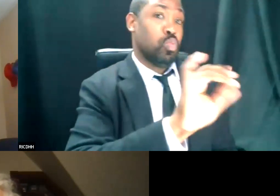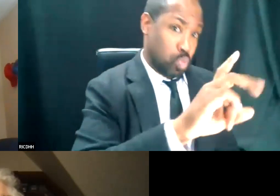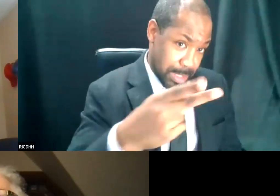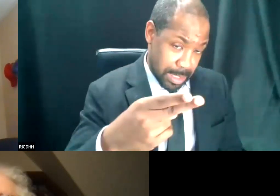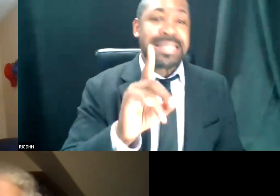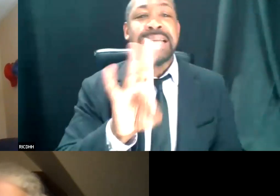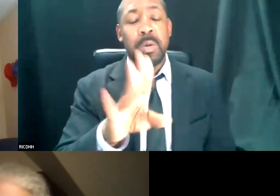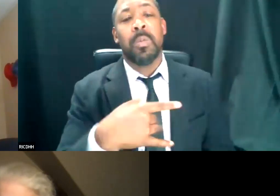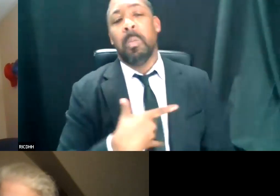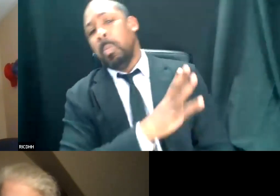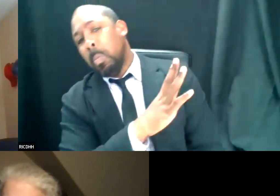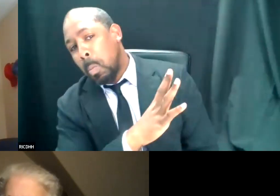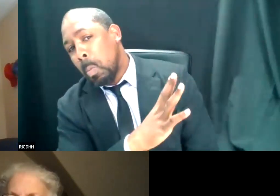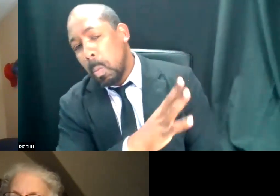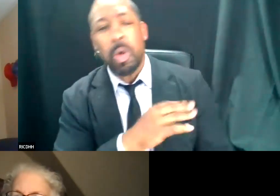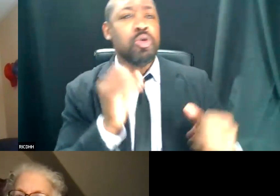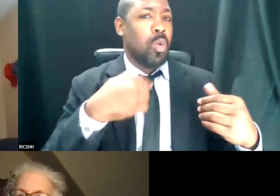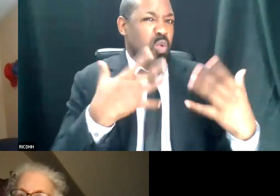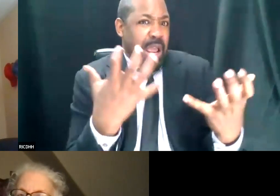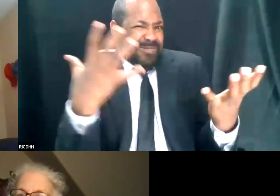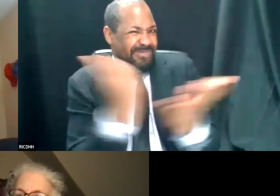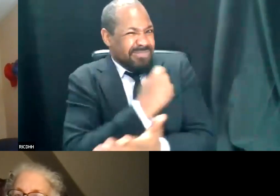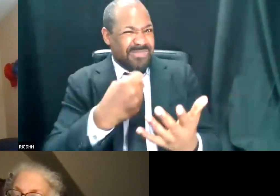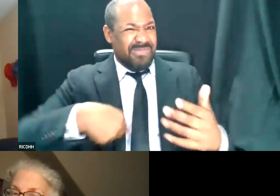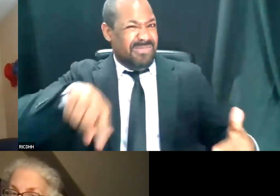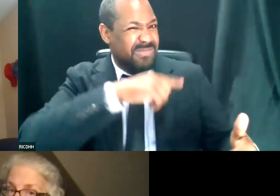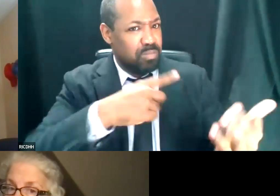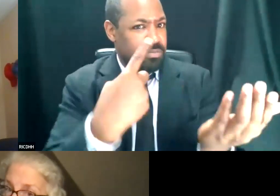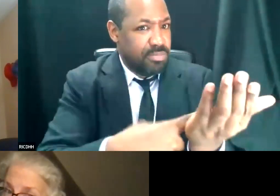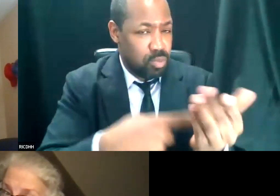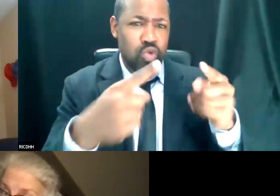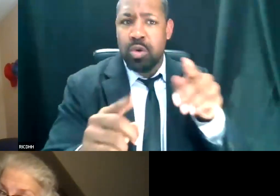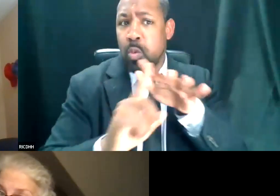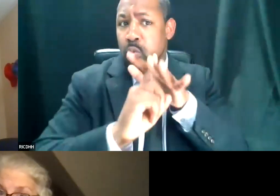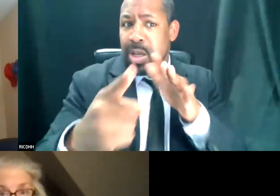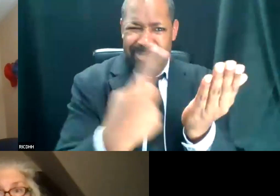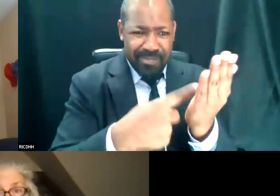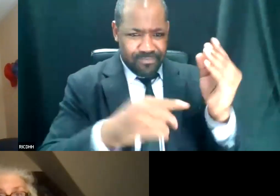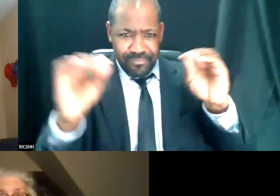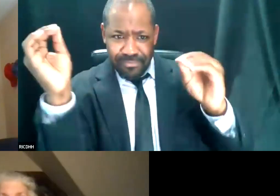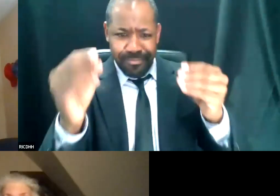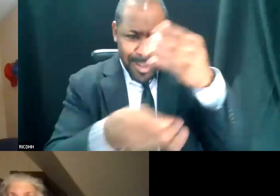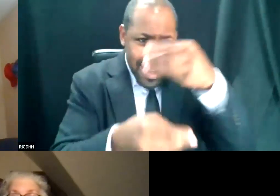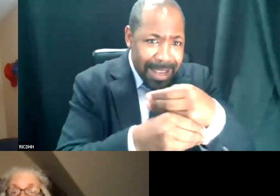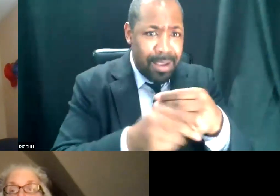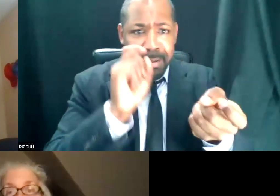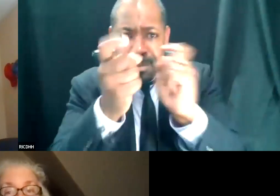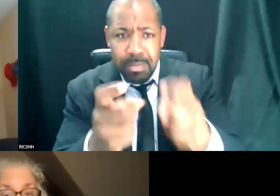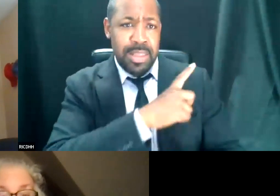RICDBHH. That seems very clumsy. So I've gotten that suggestion, and we'll need to discuss